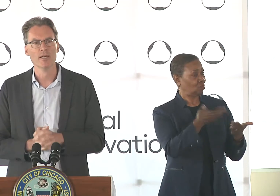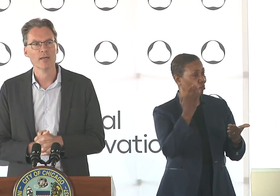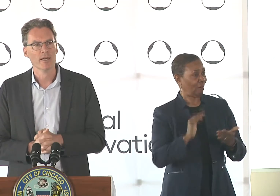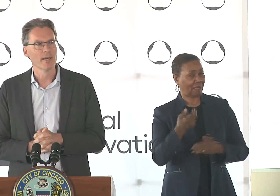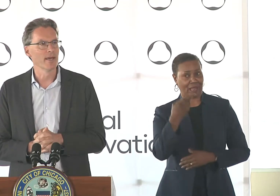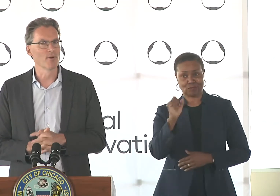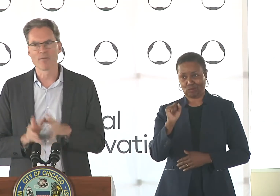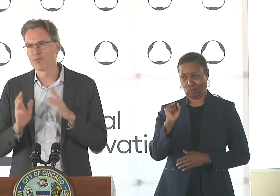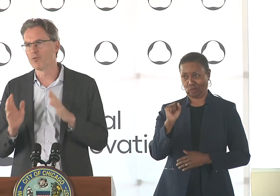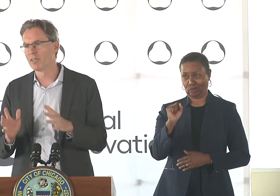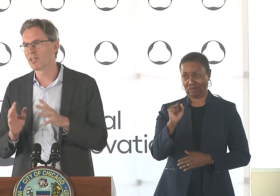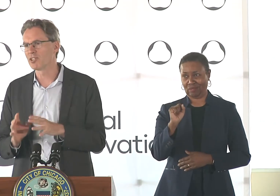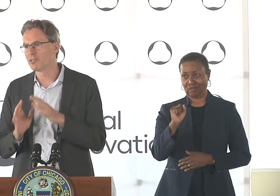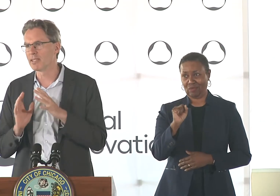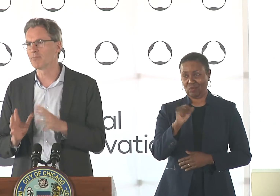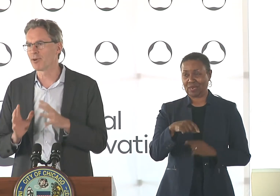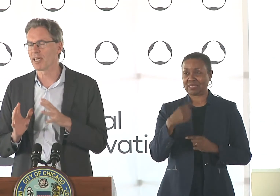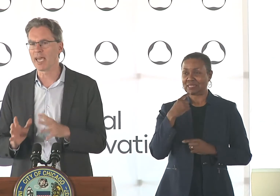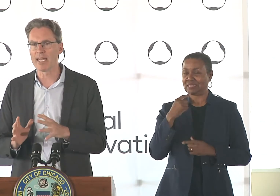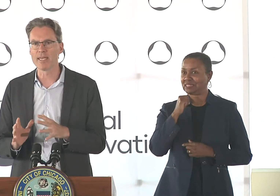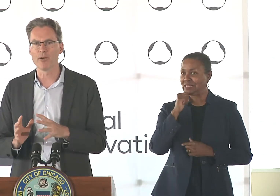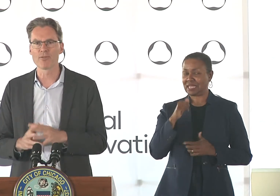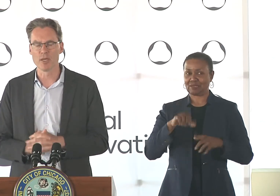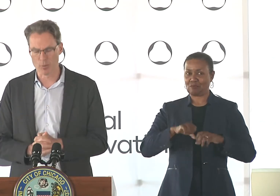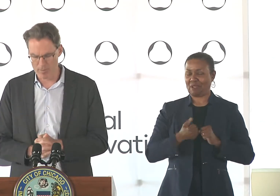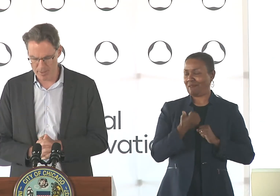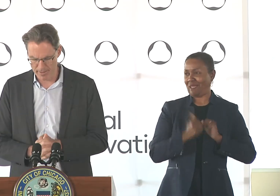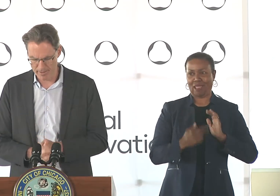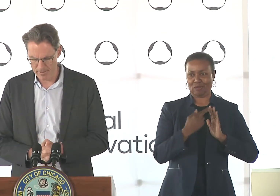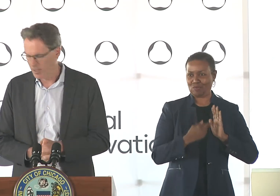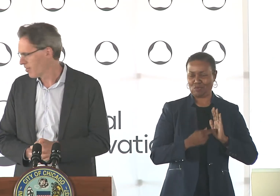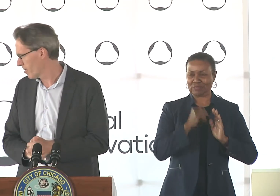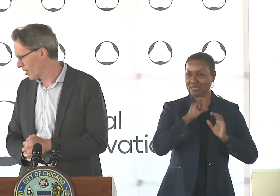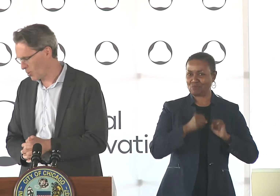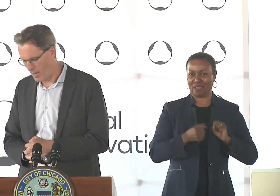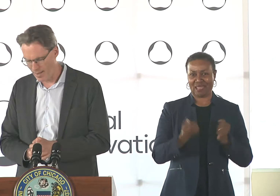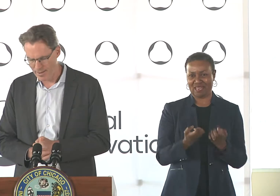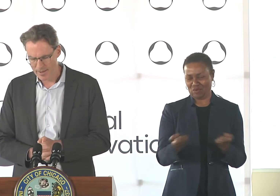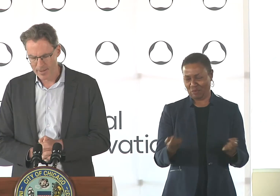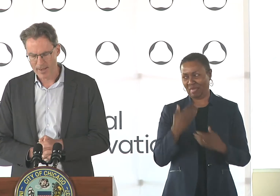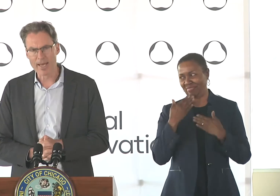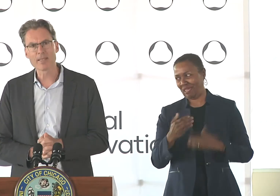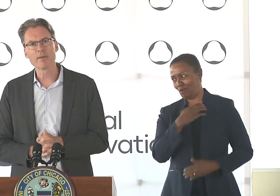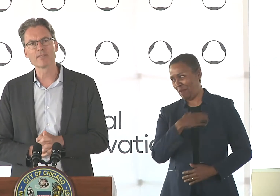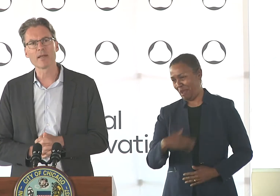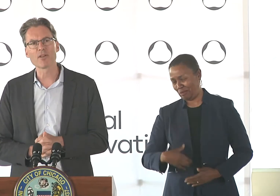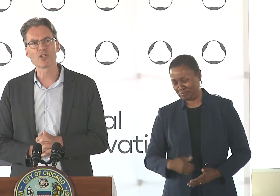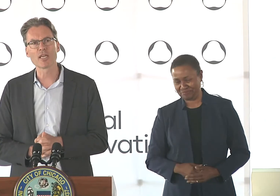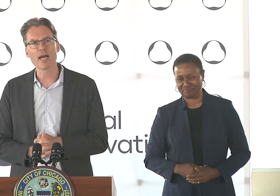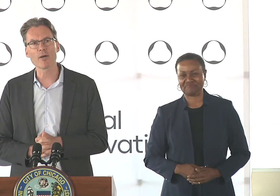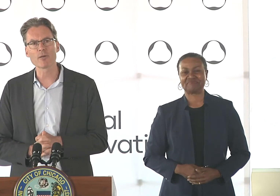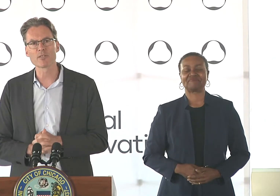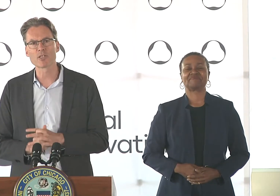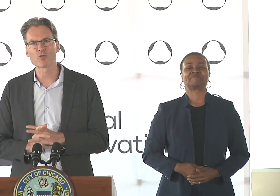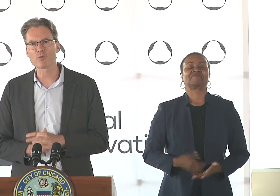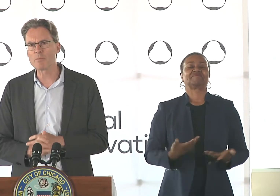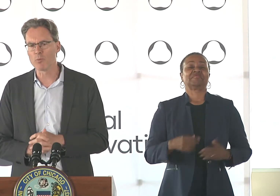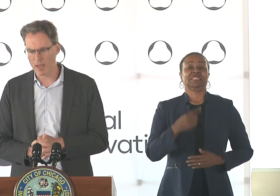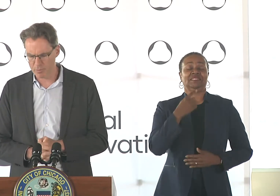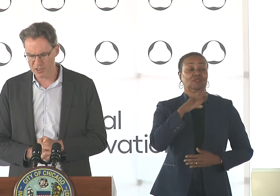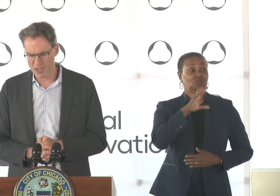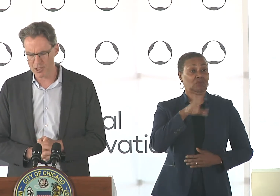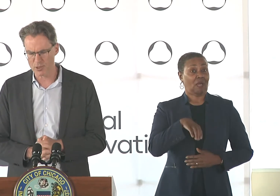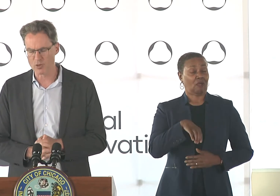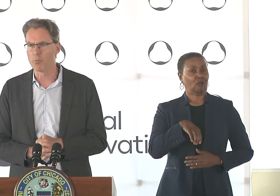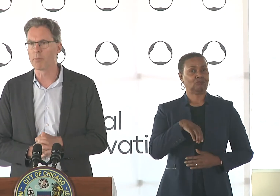school, and whatever the rumors say, she didn't break any of the equipment. Thank you, Mayor. Like the mayor said, I think Chicago is extremely